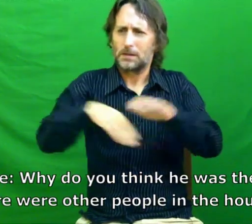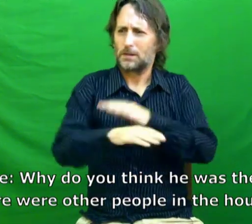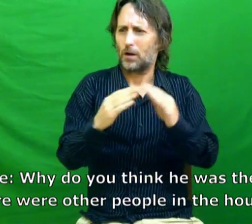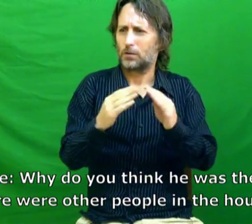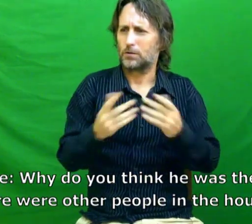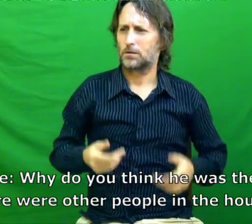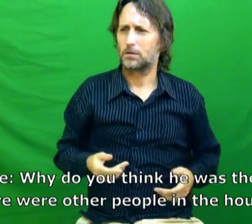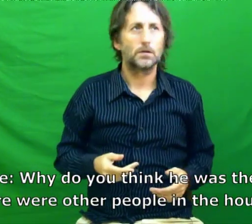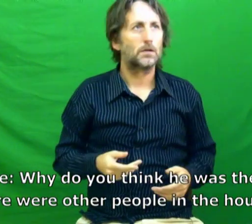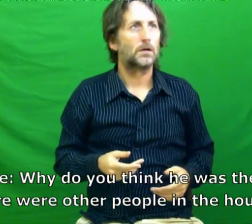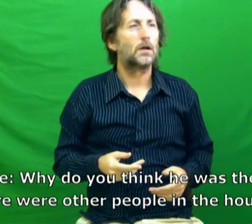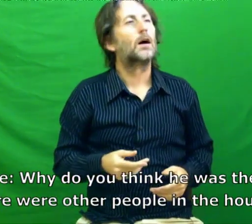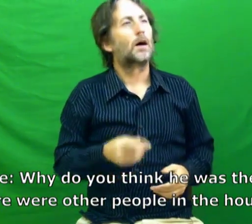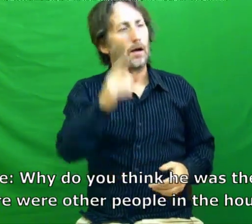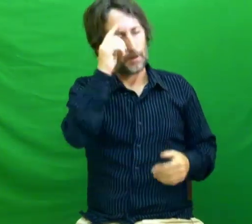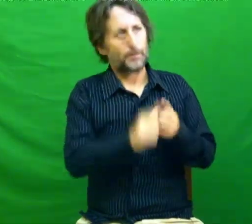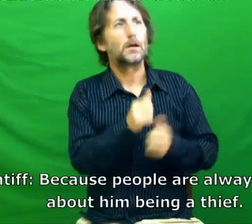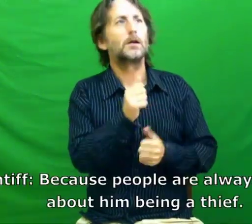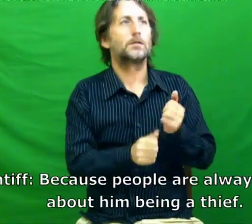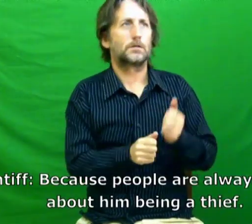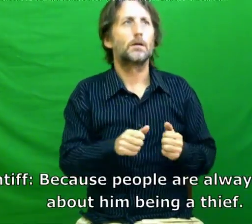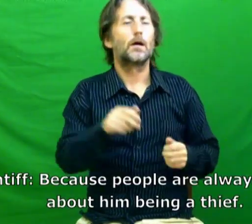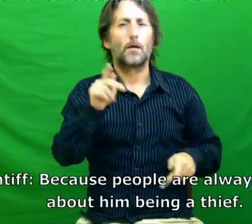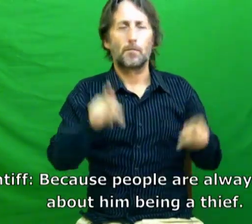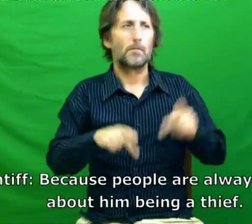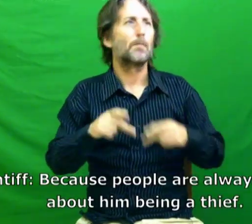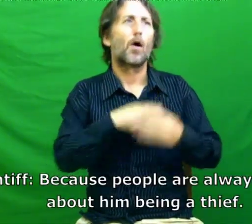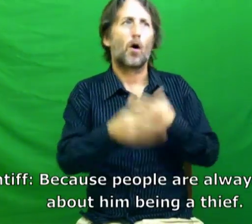The plaintiff. "Because people are always talking about him being a thief."